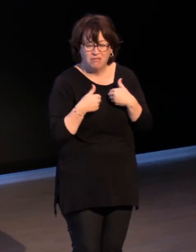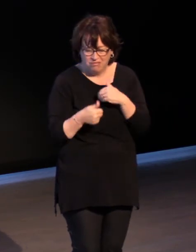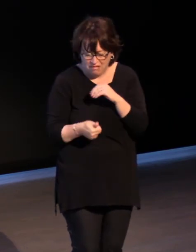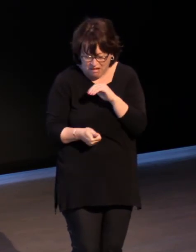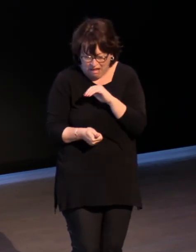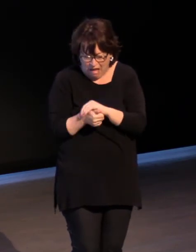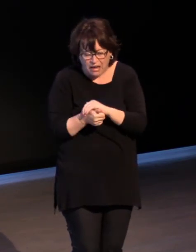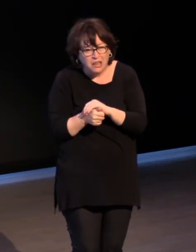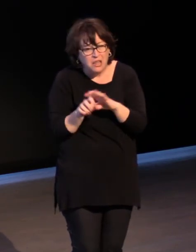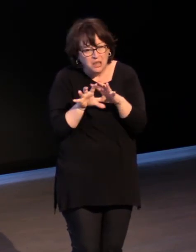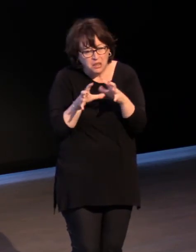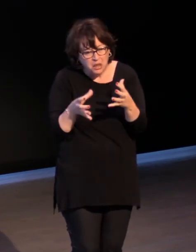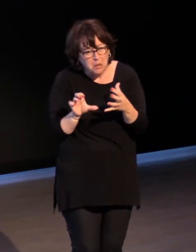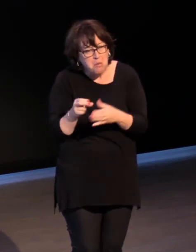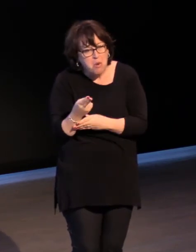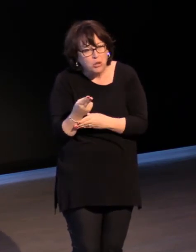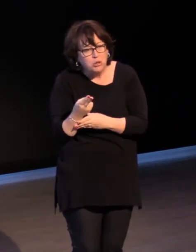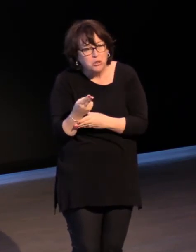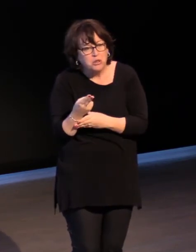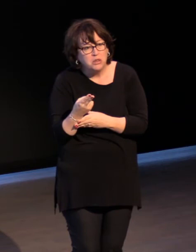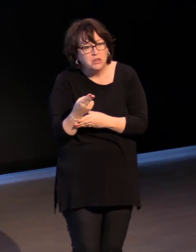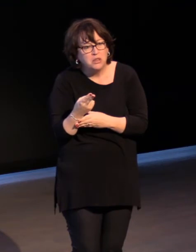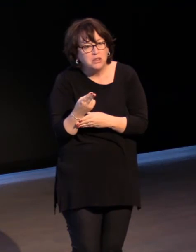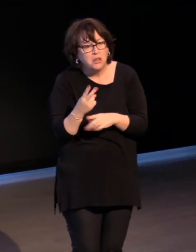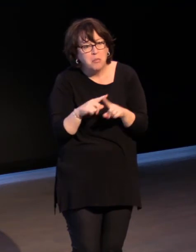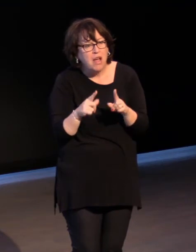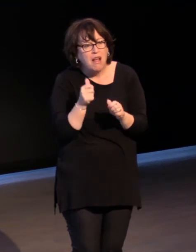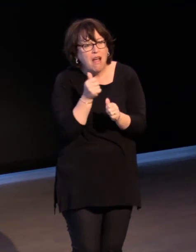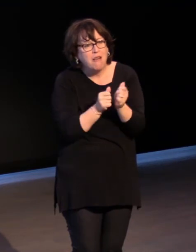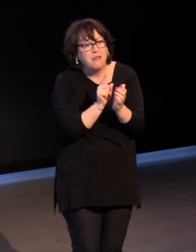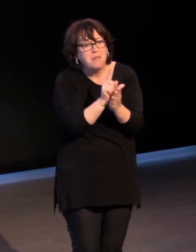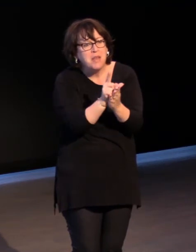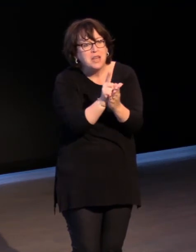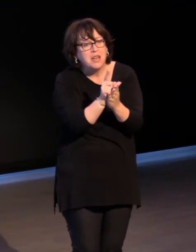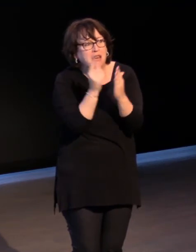but always expecting that the next second I would be killed.